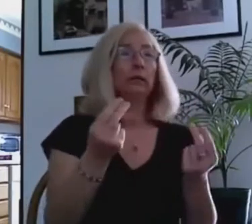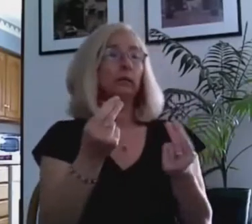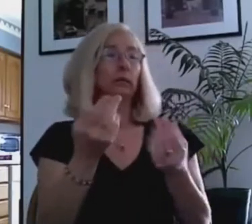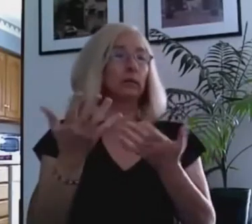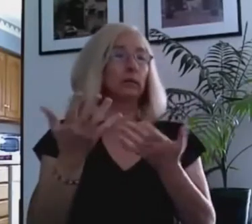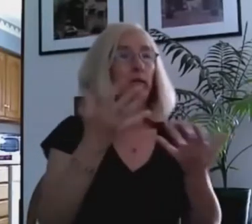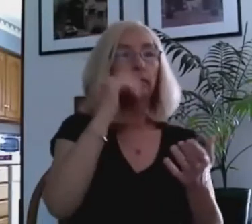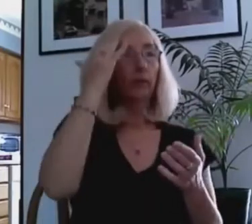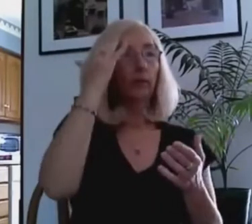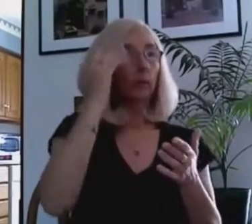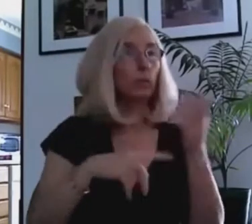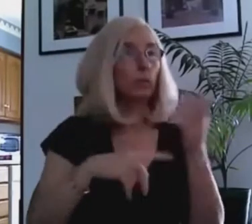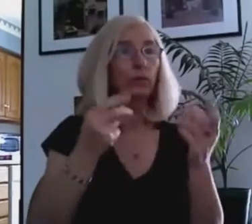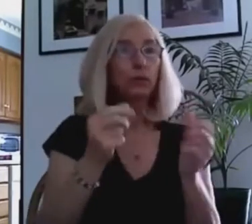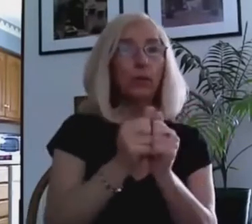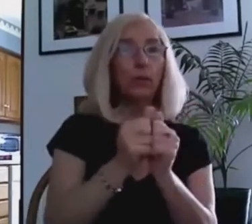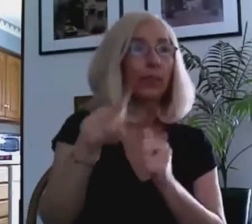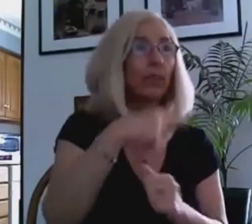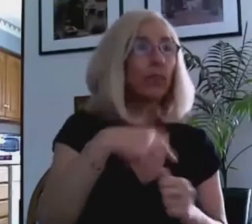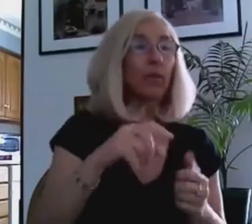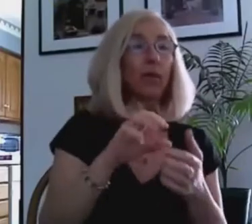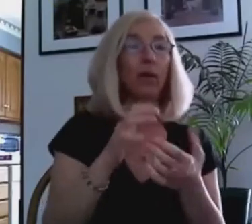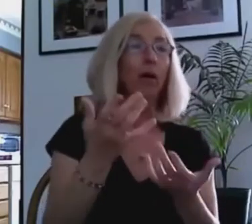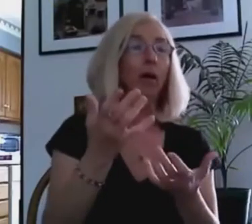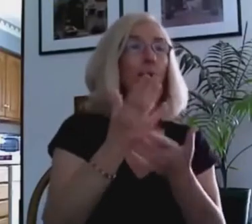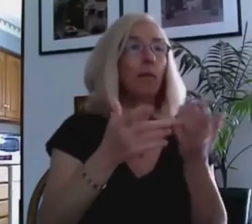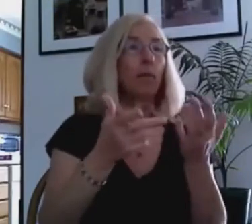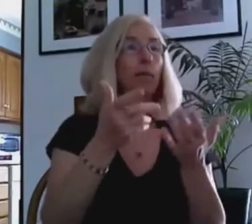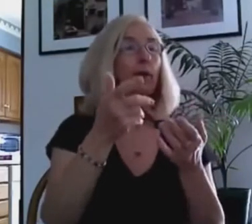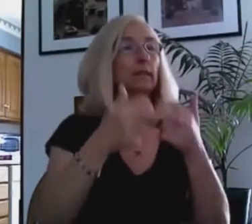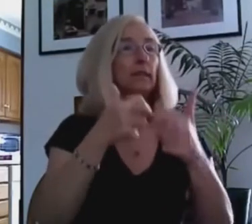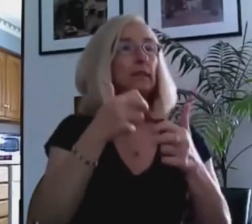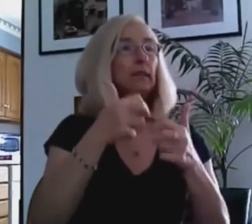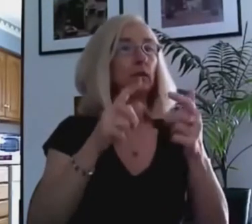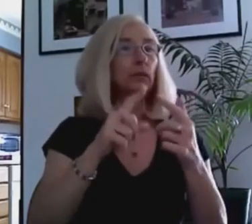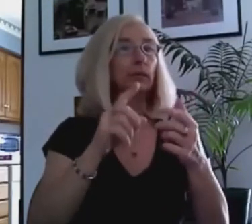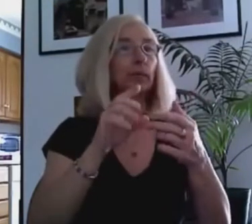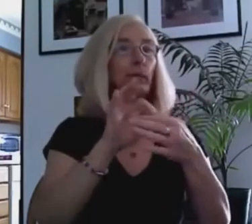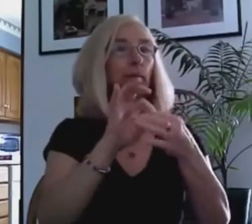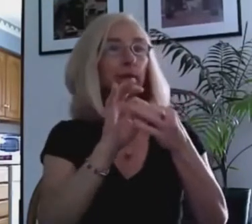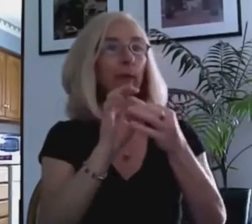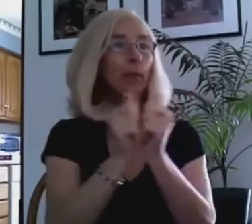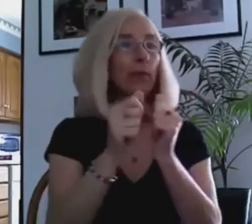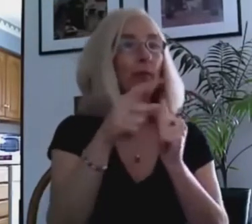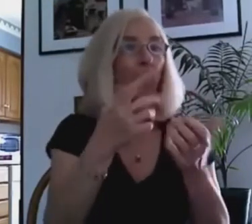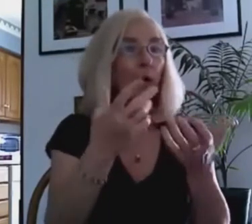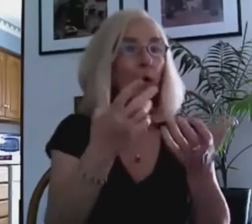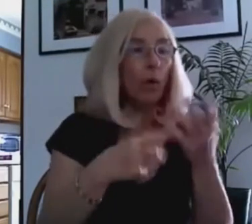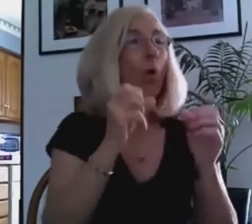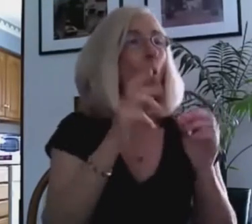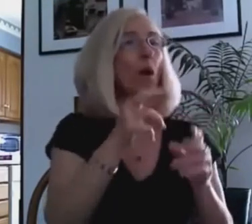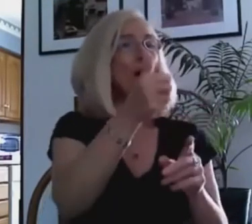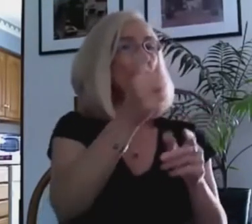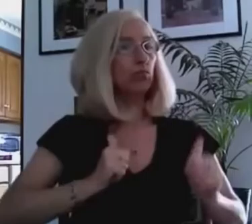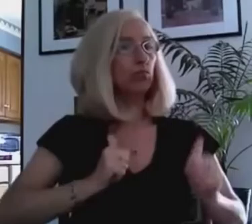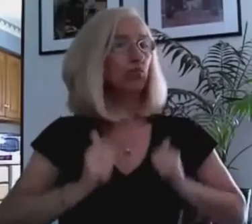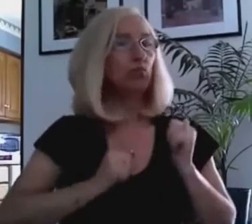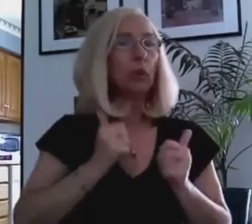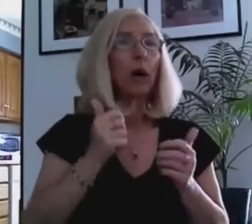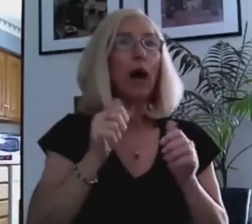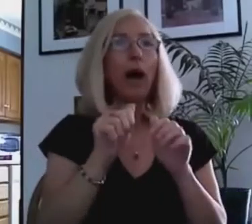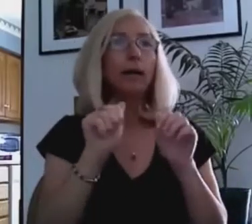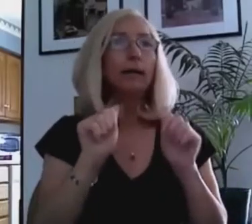children eating vegetarian, and different individuals have so many different perspectives. So